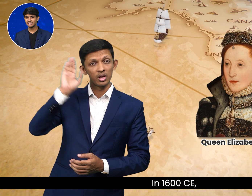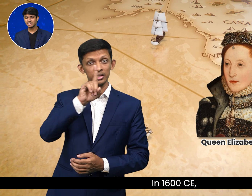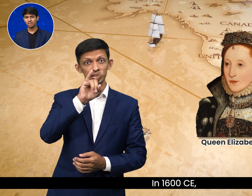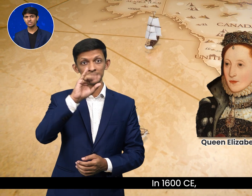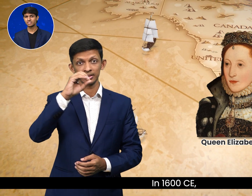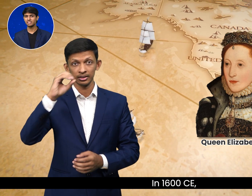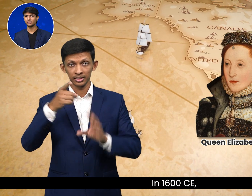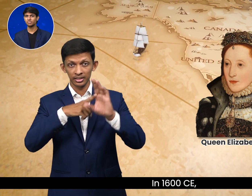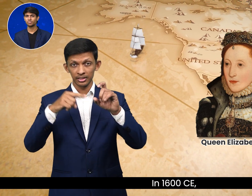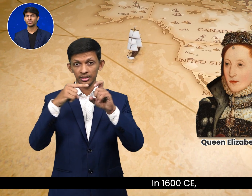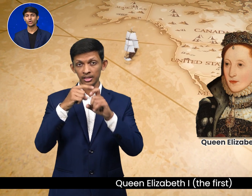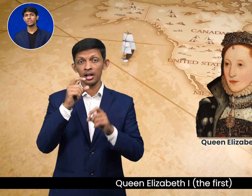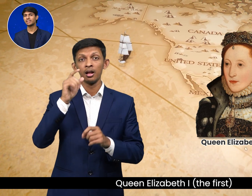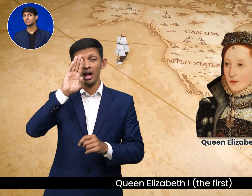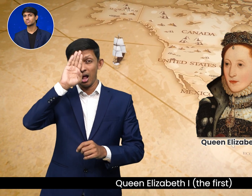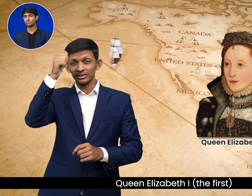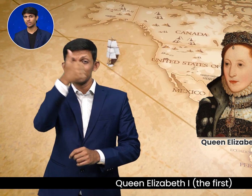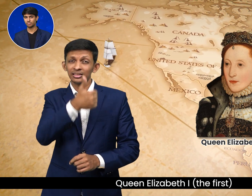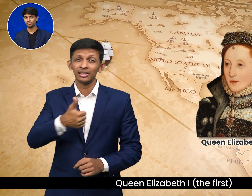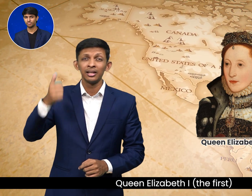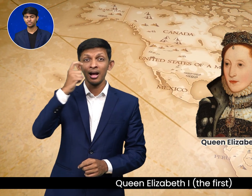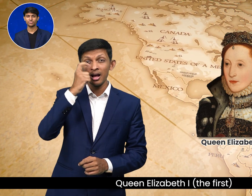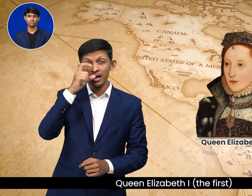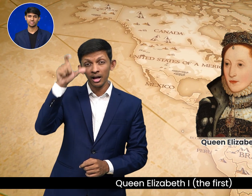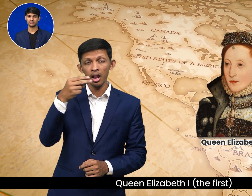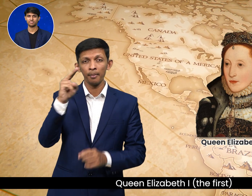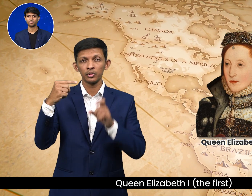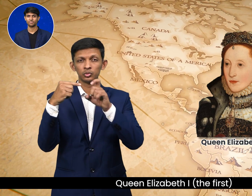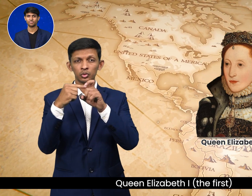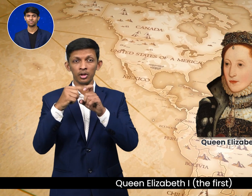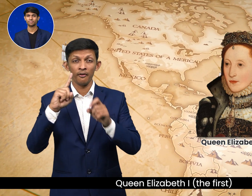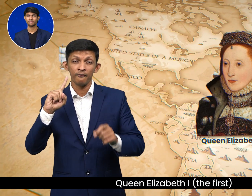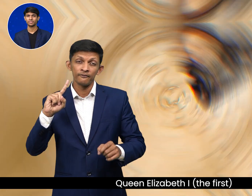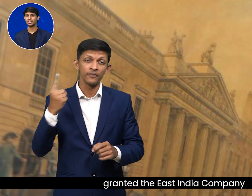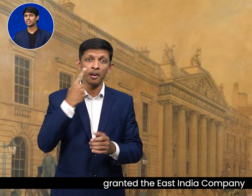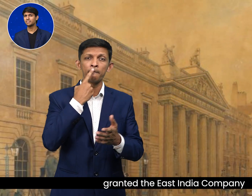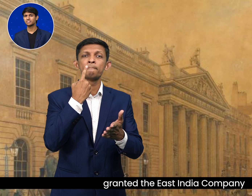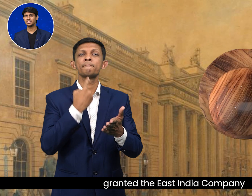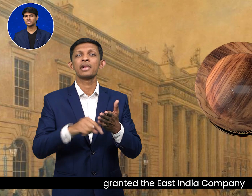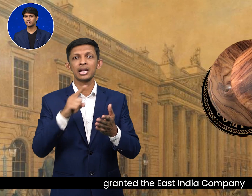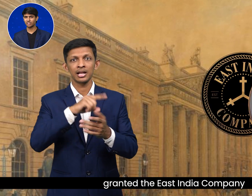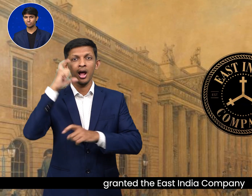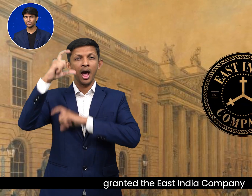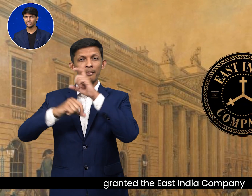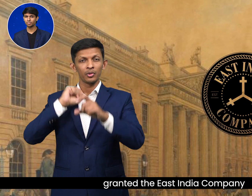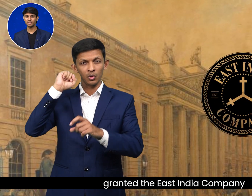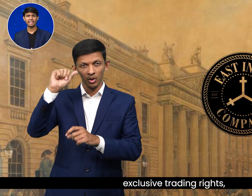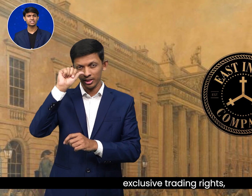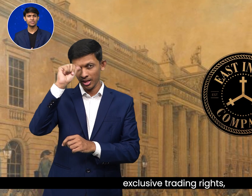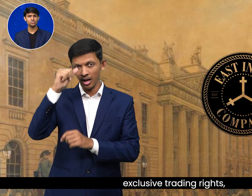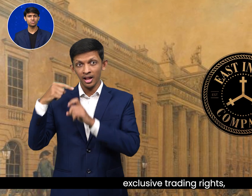In 1600 CE, Queen Elizabeth I, the First, granted the East India